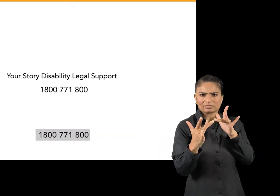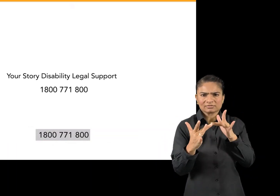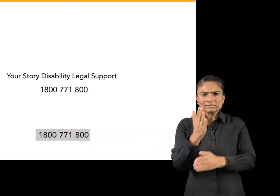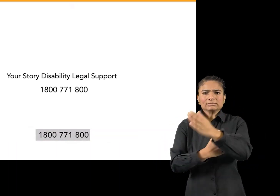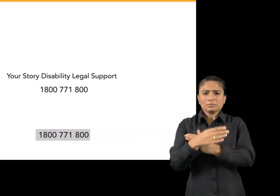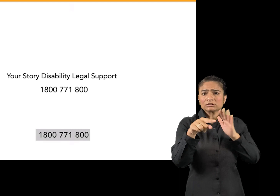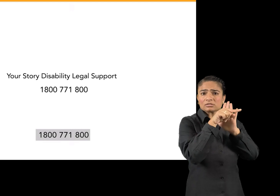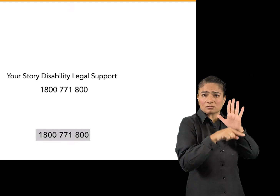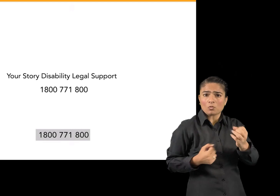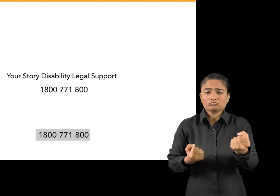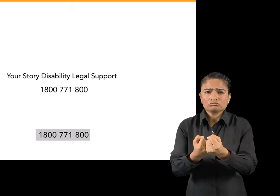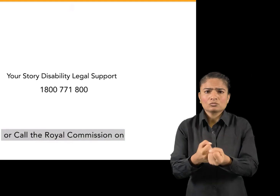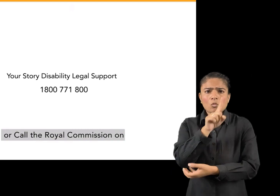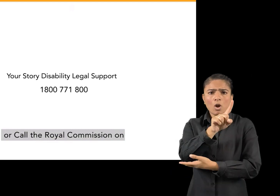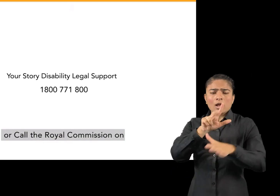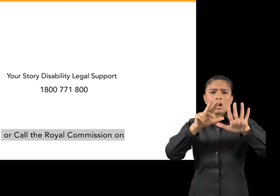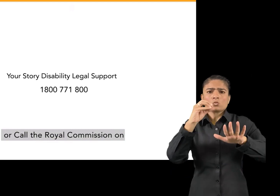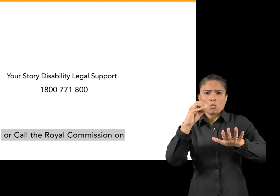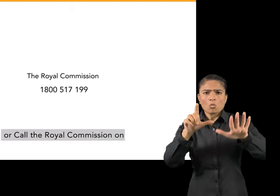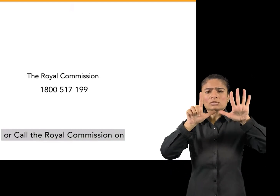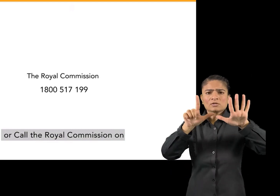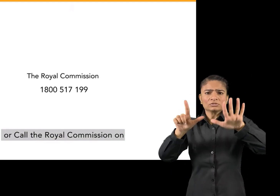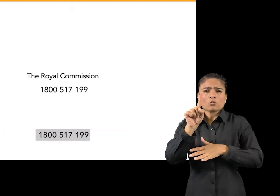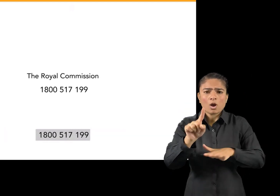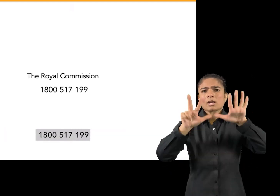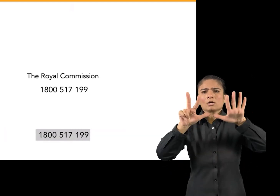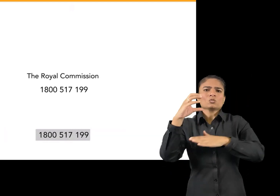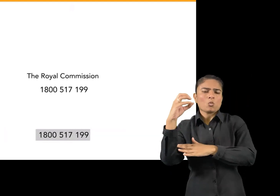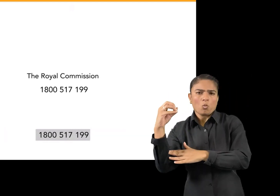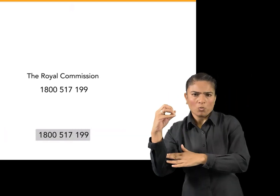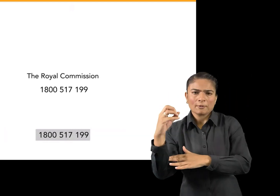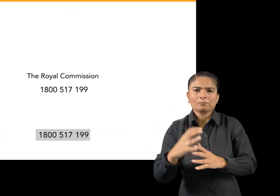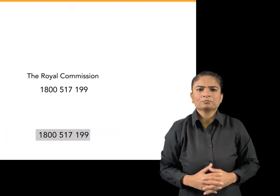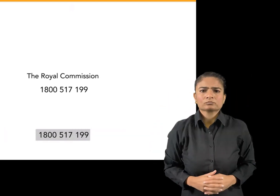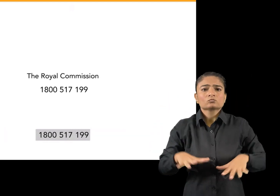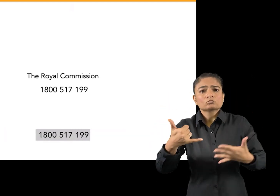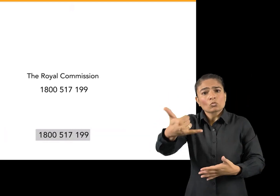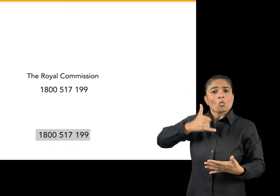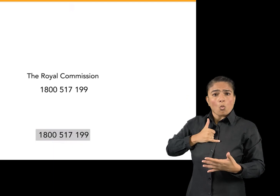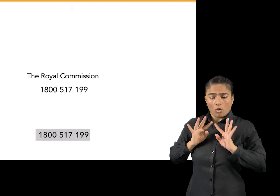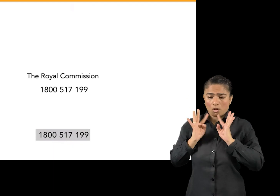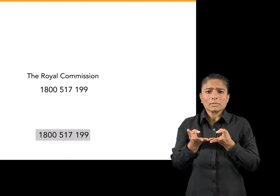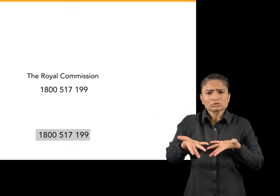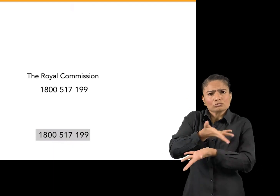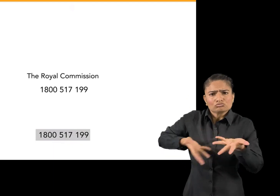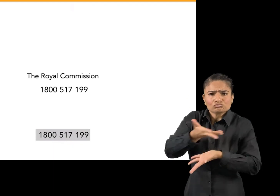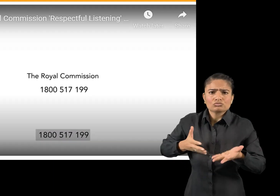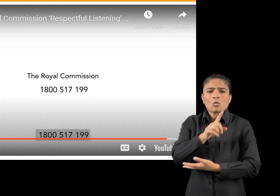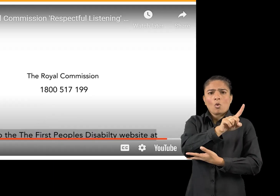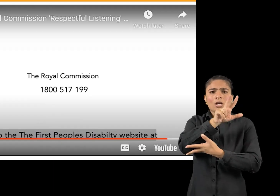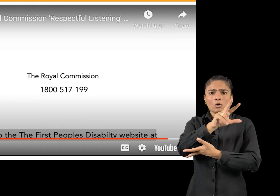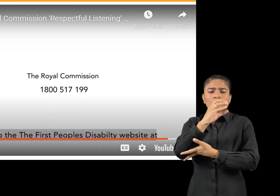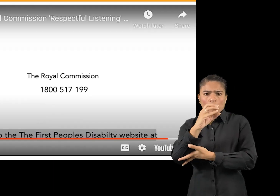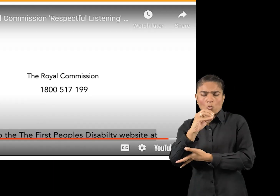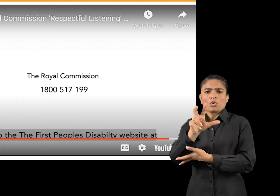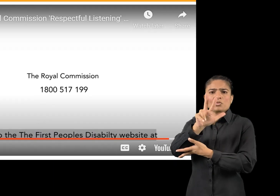771 800 or call the Royal Commission on 1800 517 199.